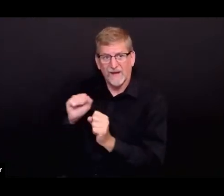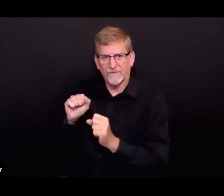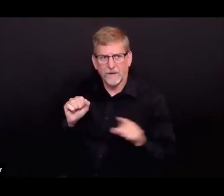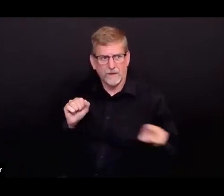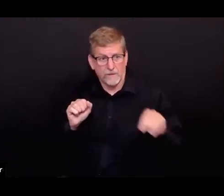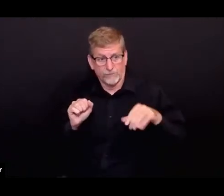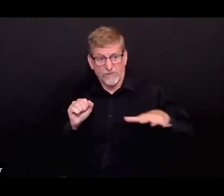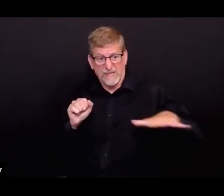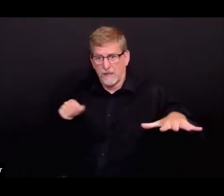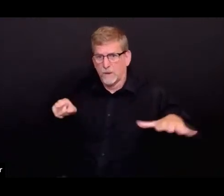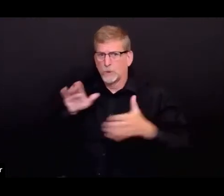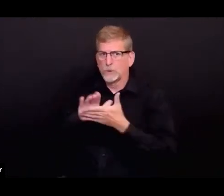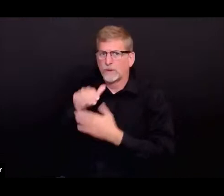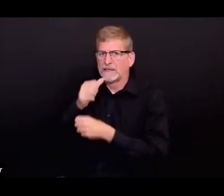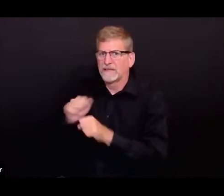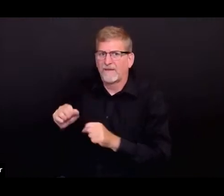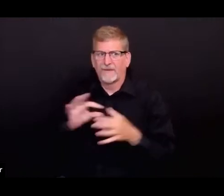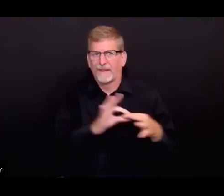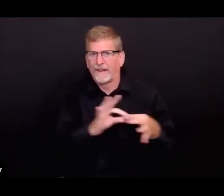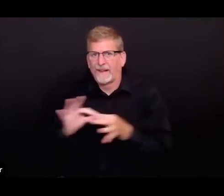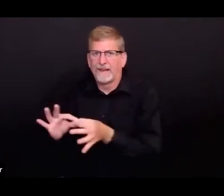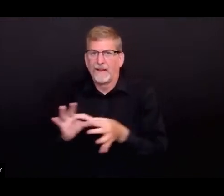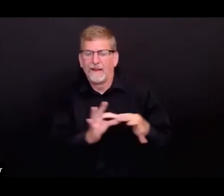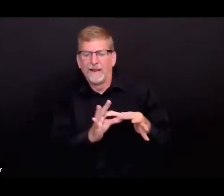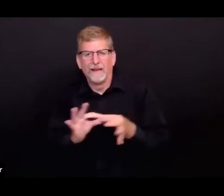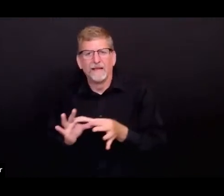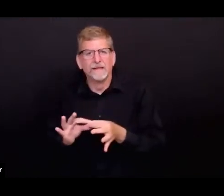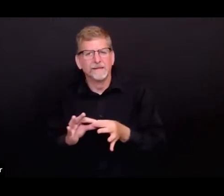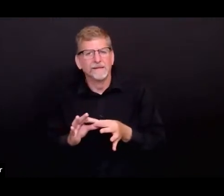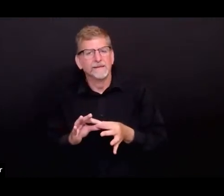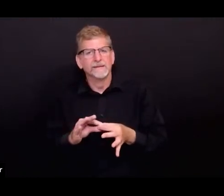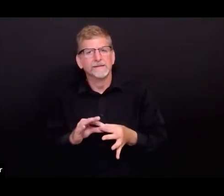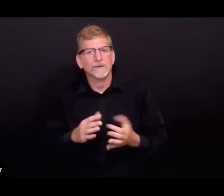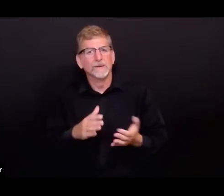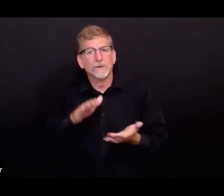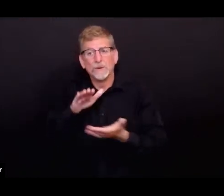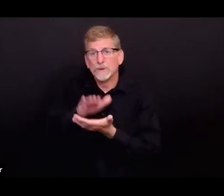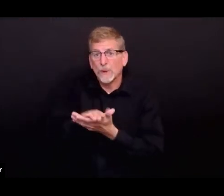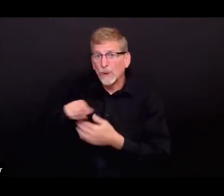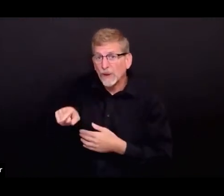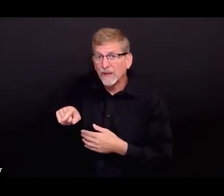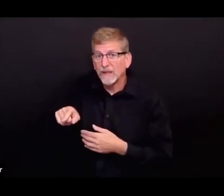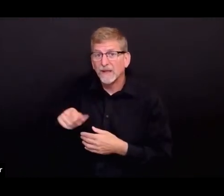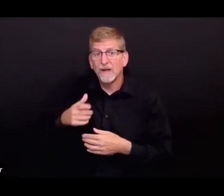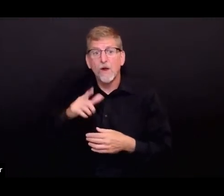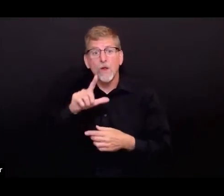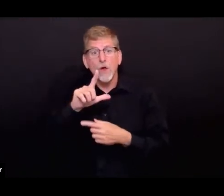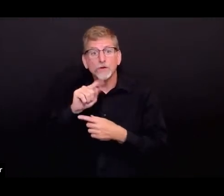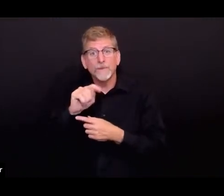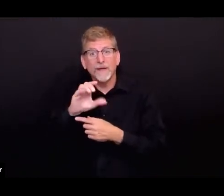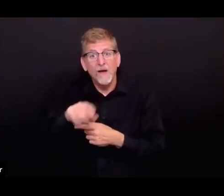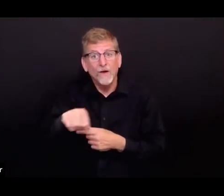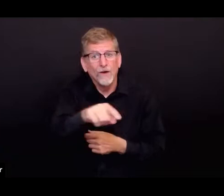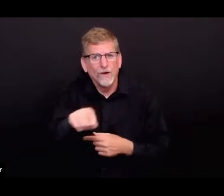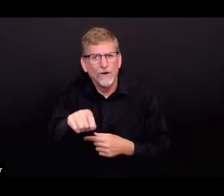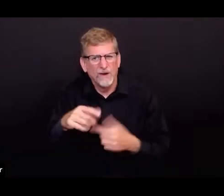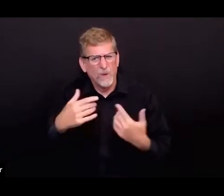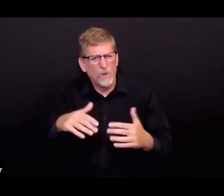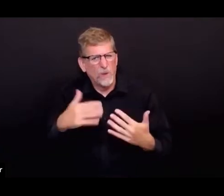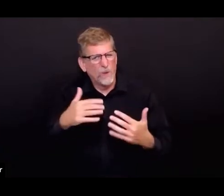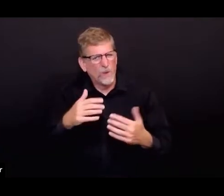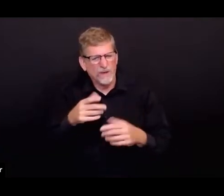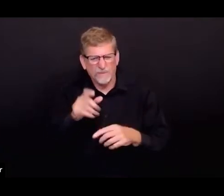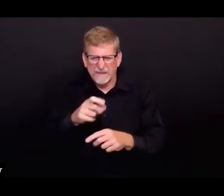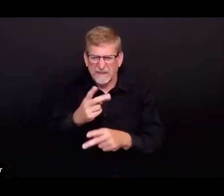protect, whether that be schools or long-term care. It's just the image and the analogy we're using lately is